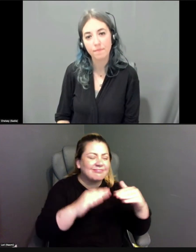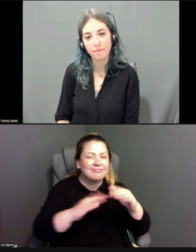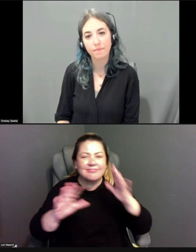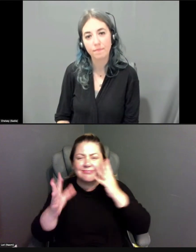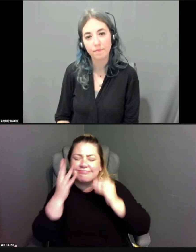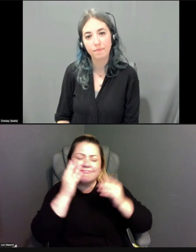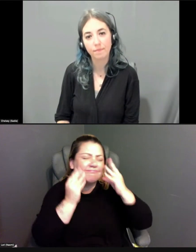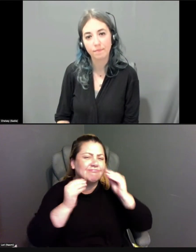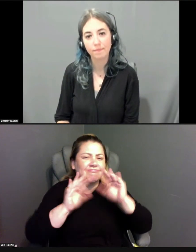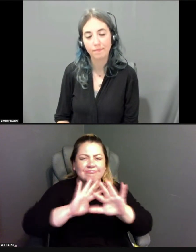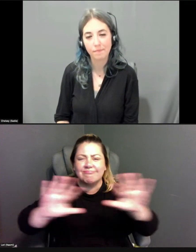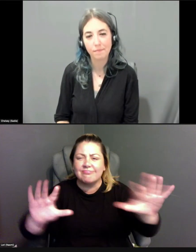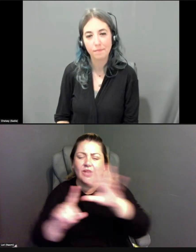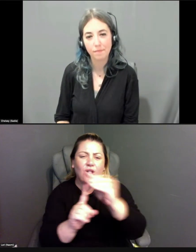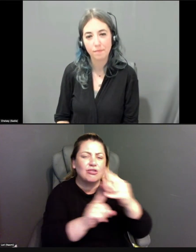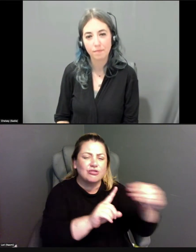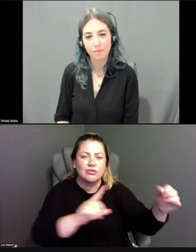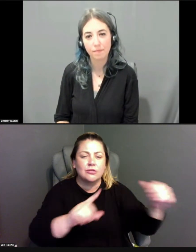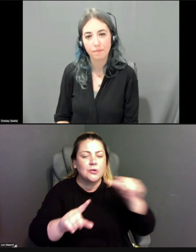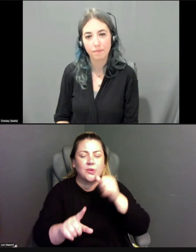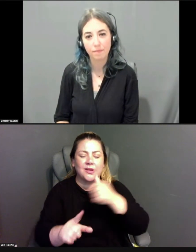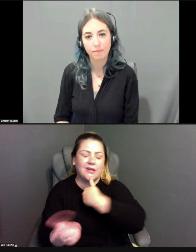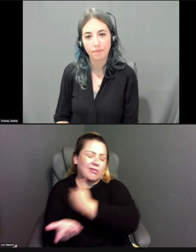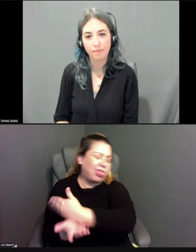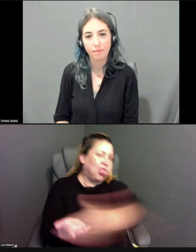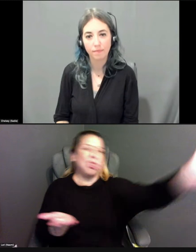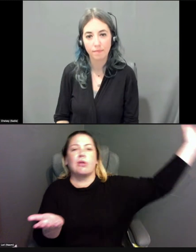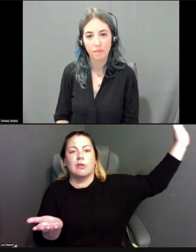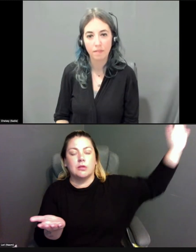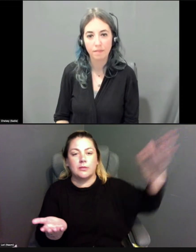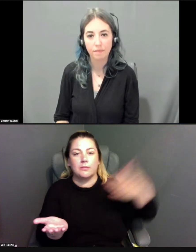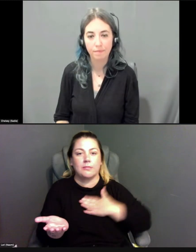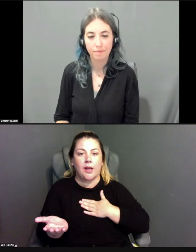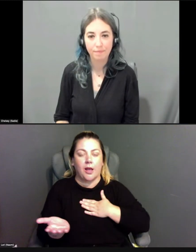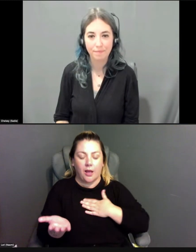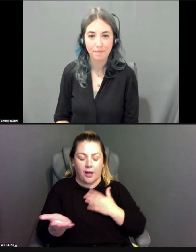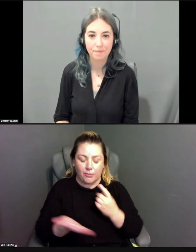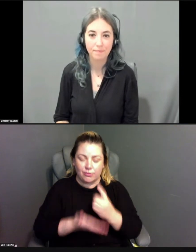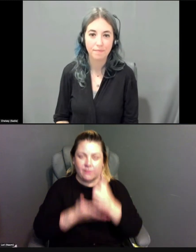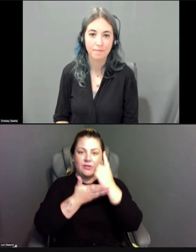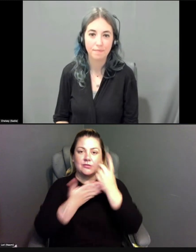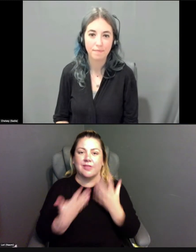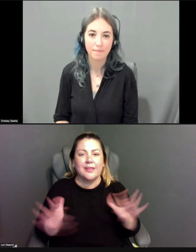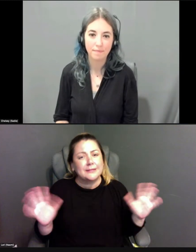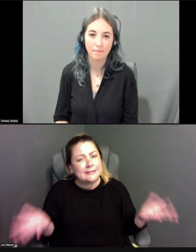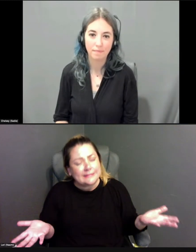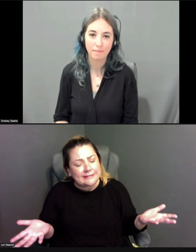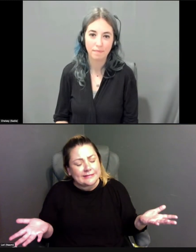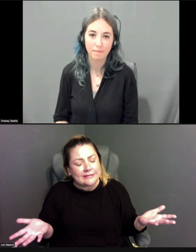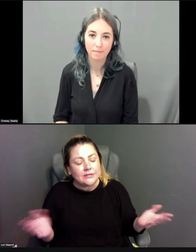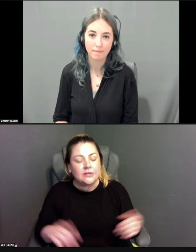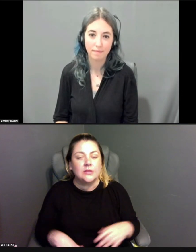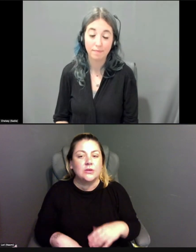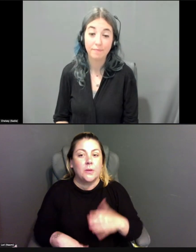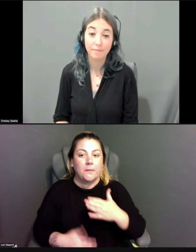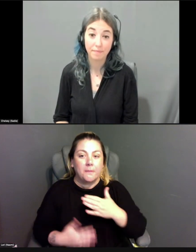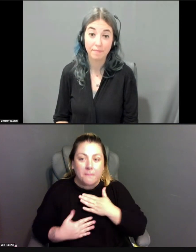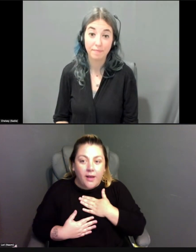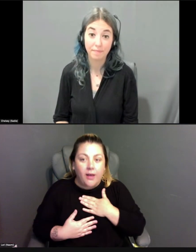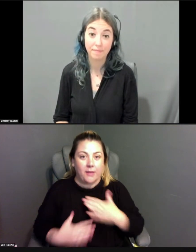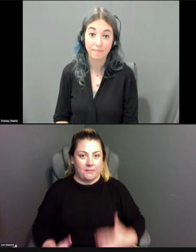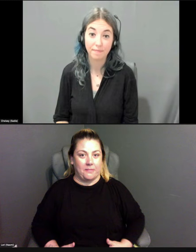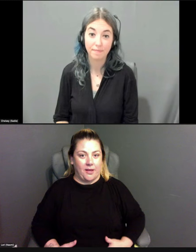in health and fitness and food and all of that and bodies and whatever, just as much as it is in like